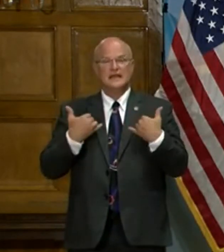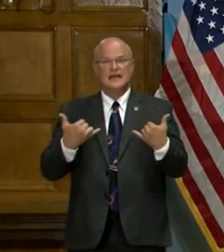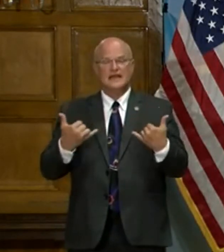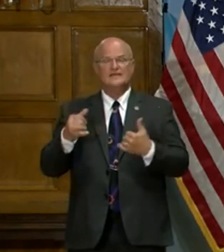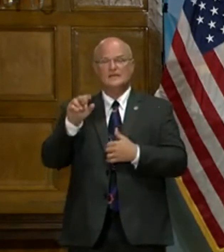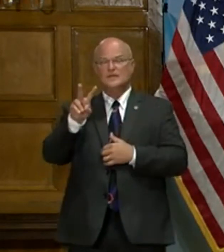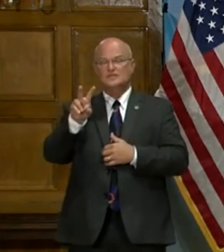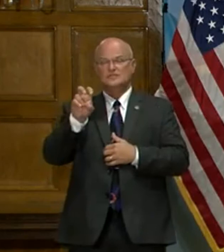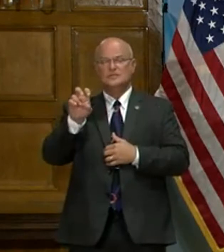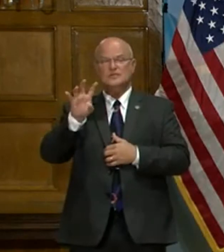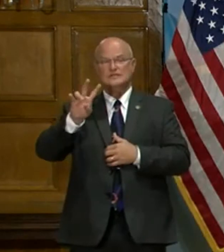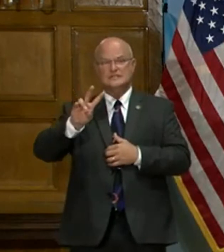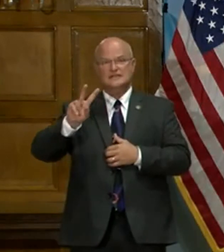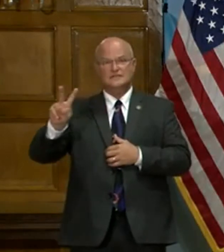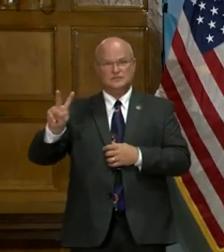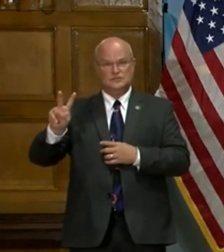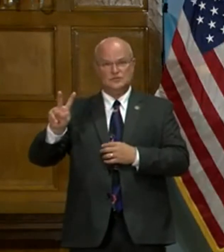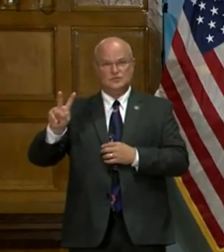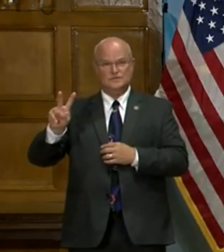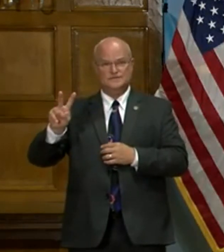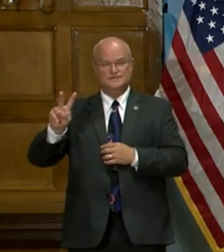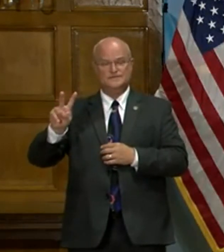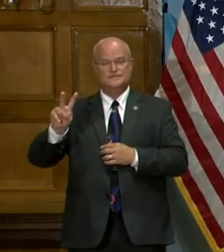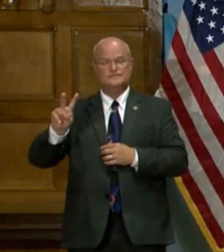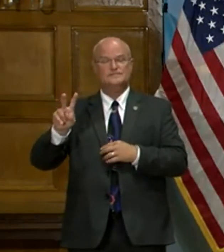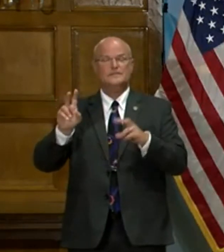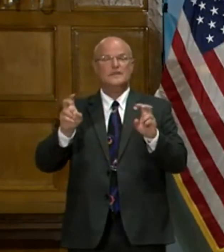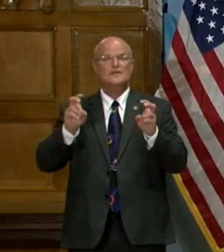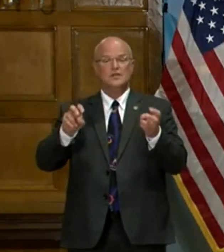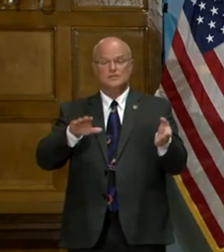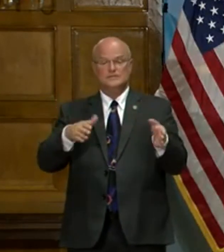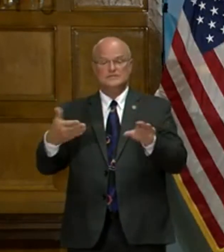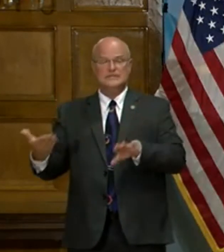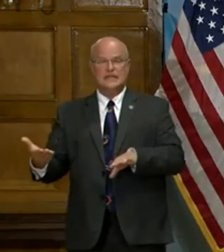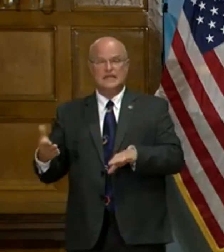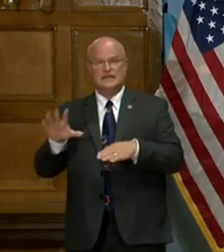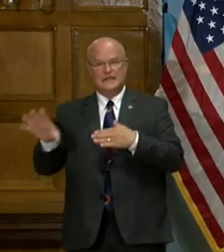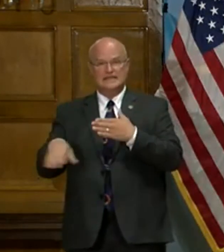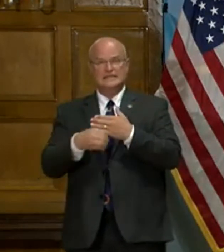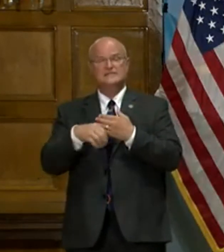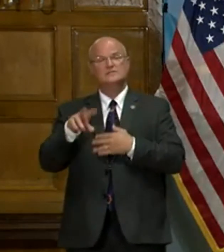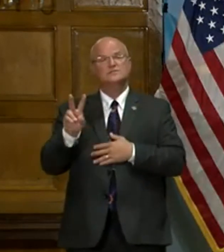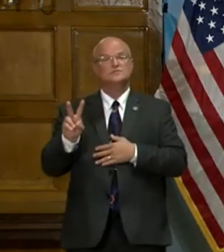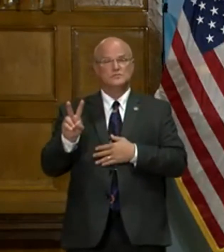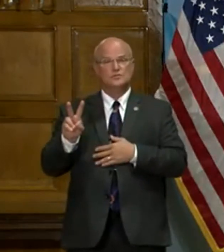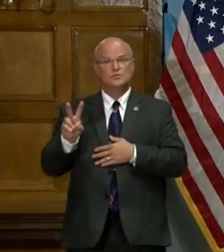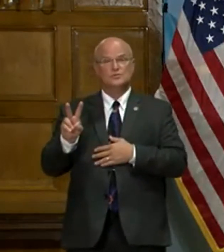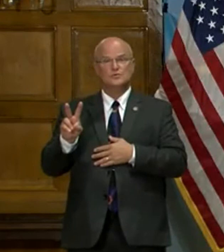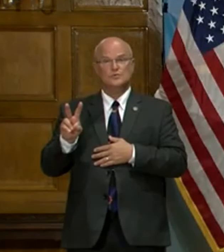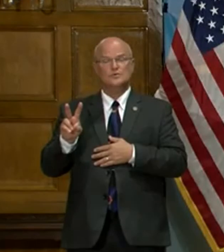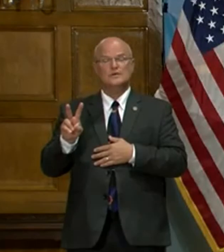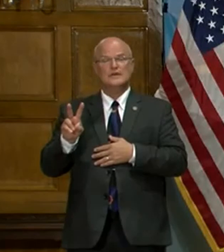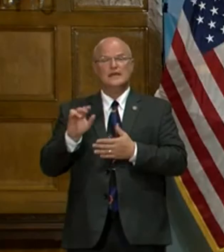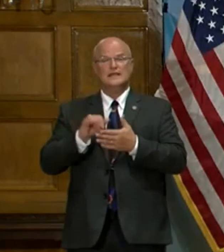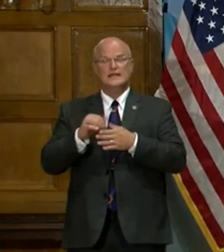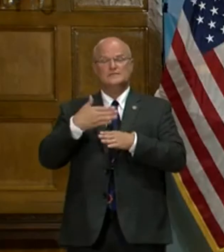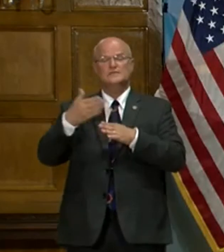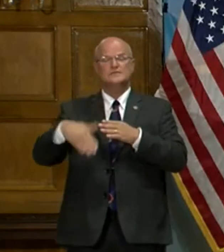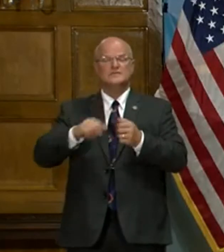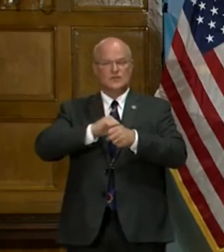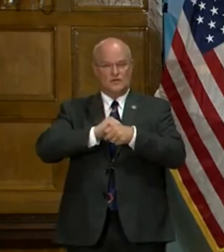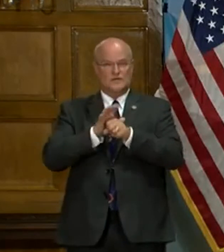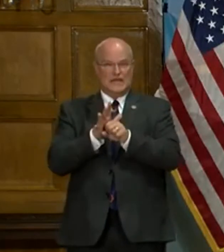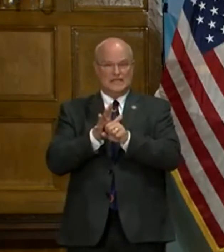us to 272. In terms of deaths, we have an additional 2 deaths as a result